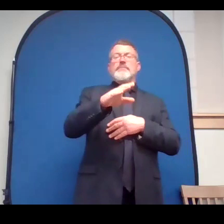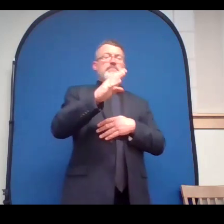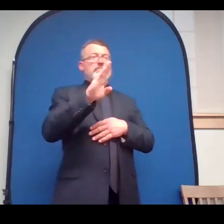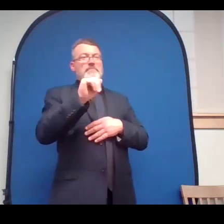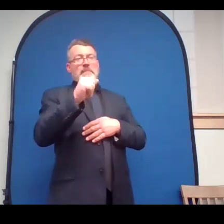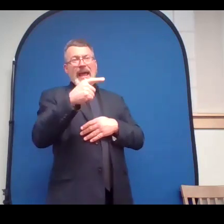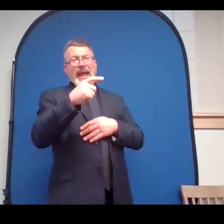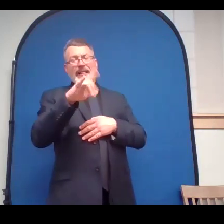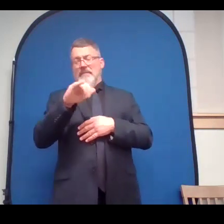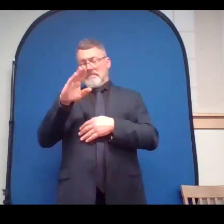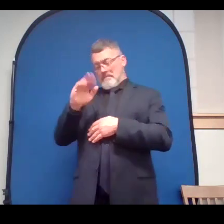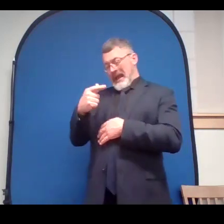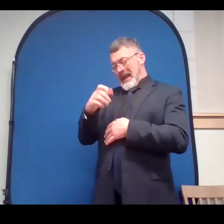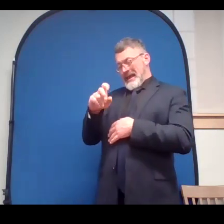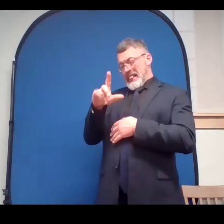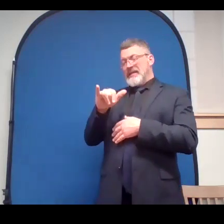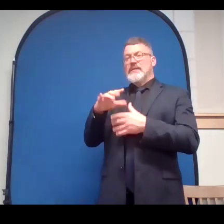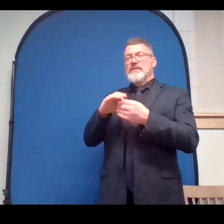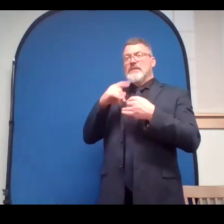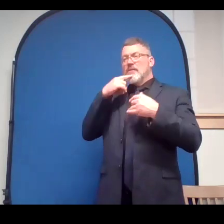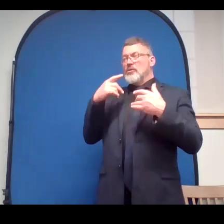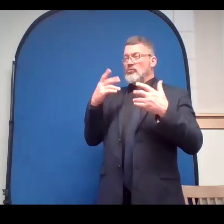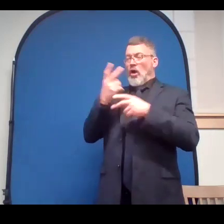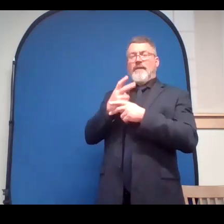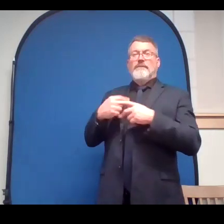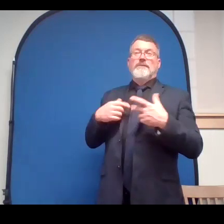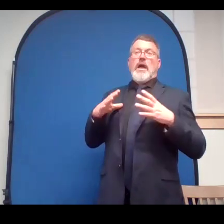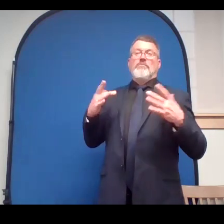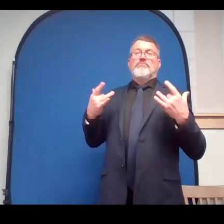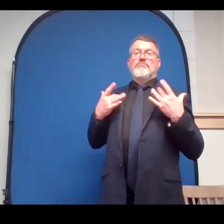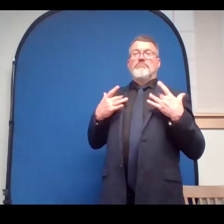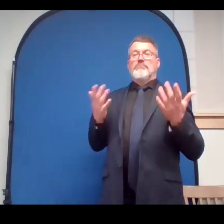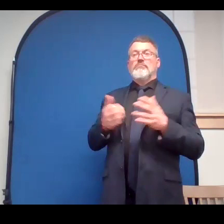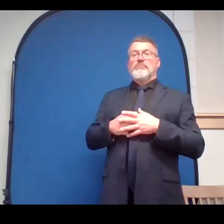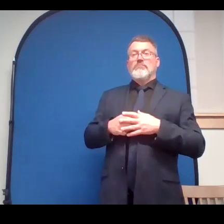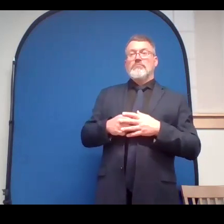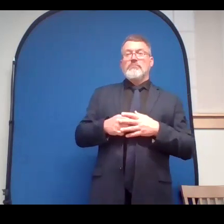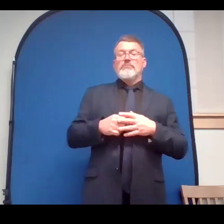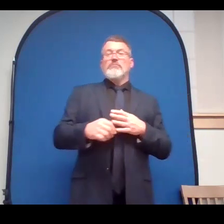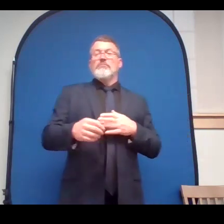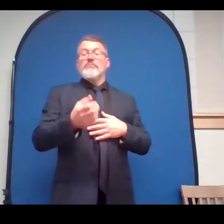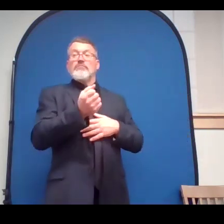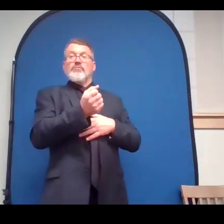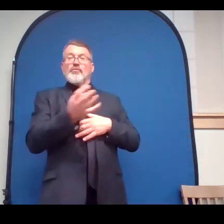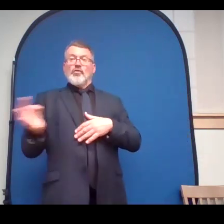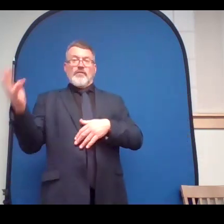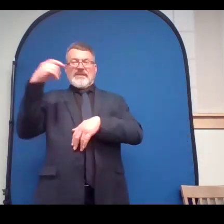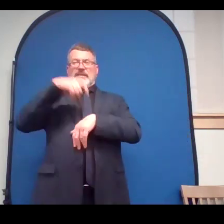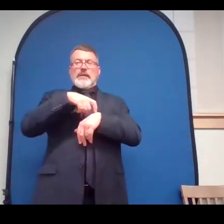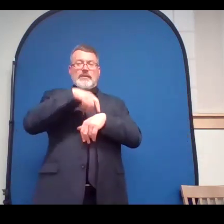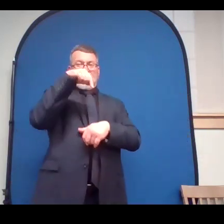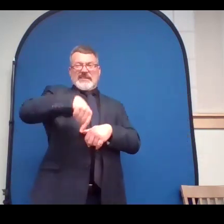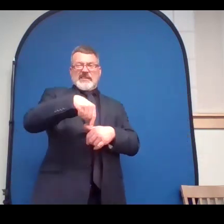times during the course of this discussion that it was your obligation to take care of the service members under